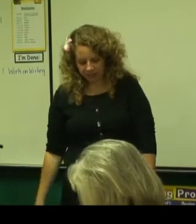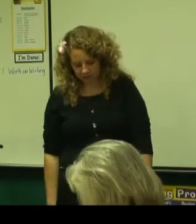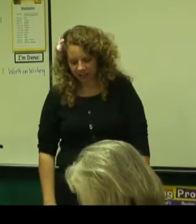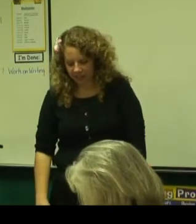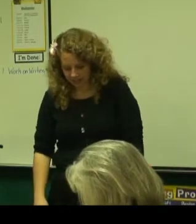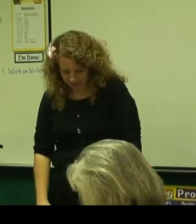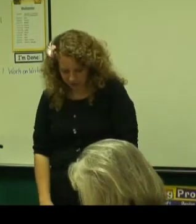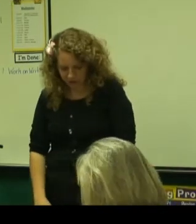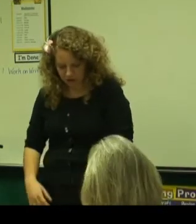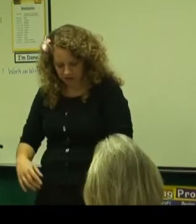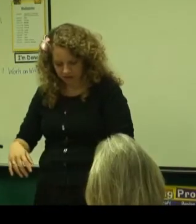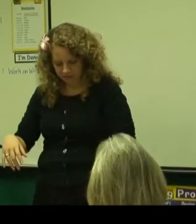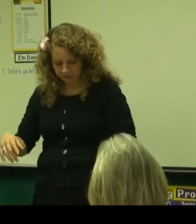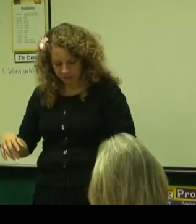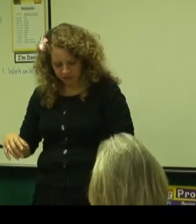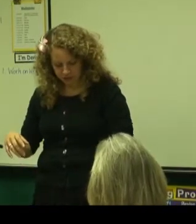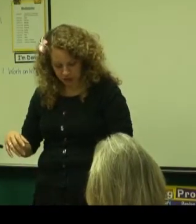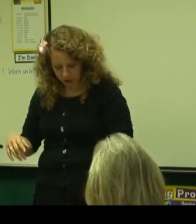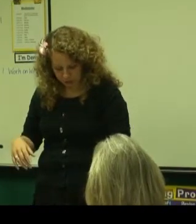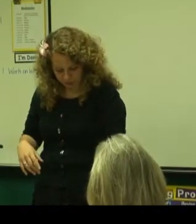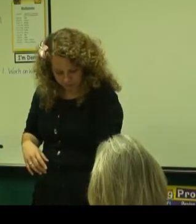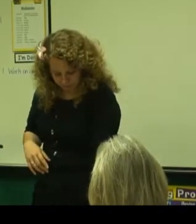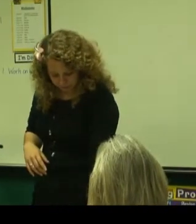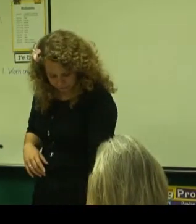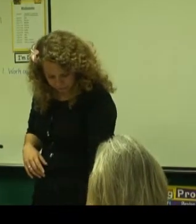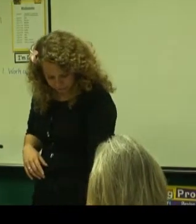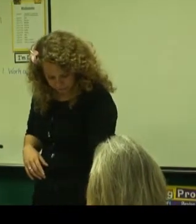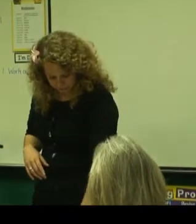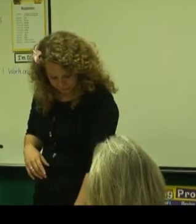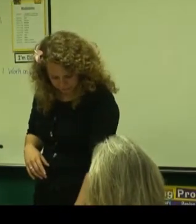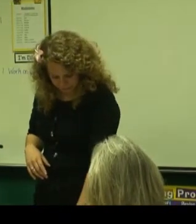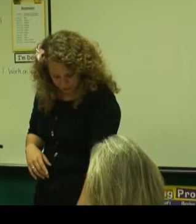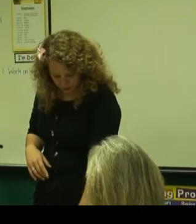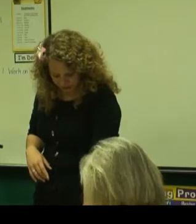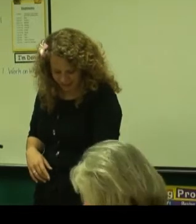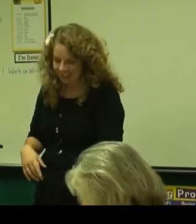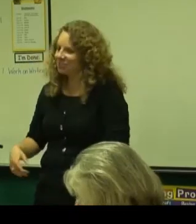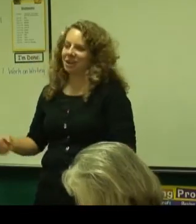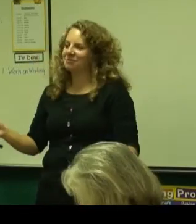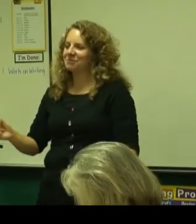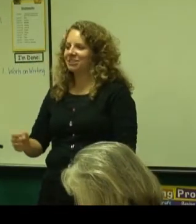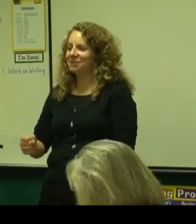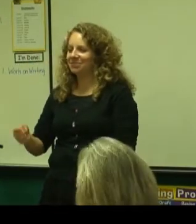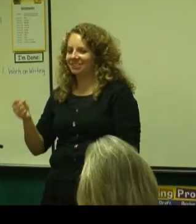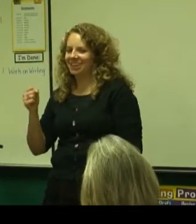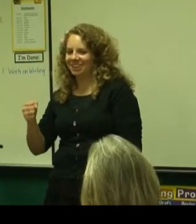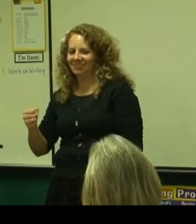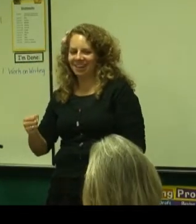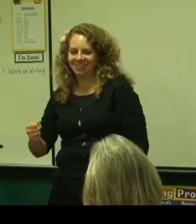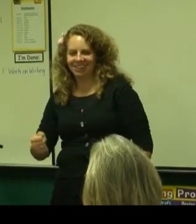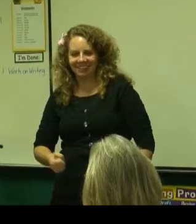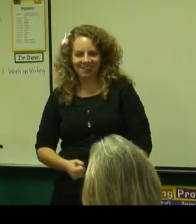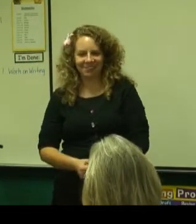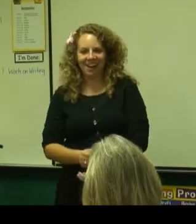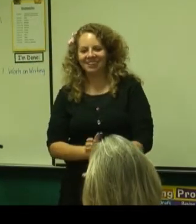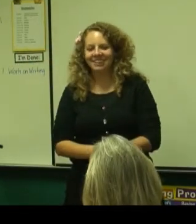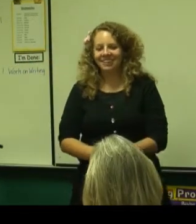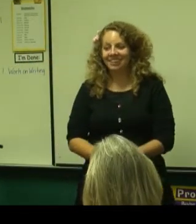so that's asking the question. And so, okay, now let's try it one more time with the negative head shake that I forgot.